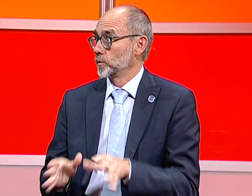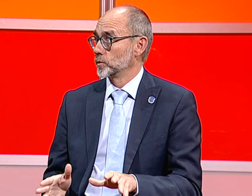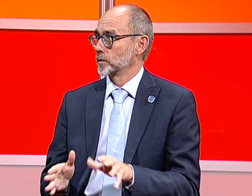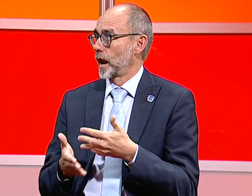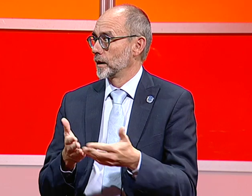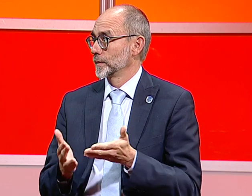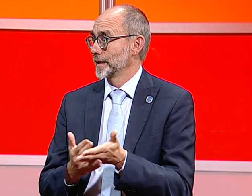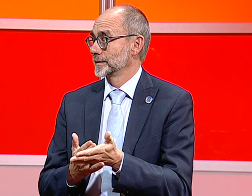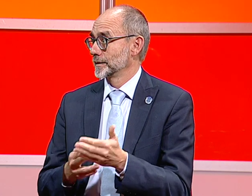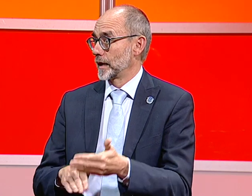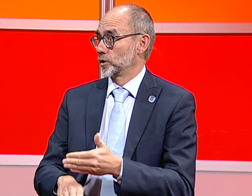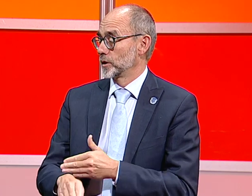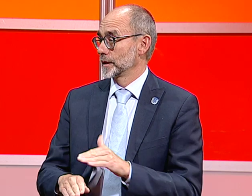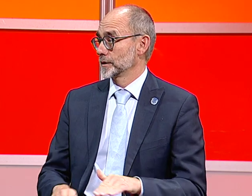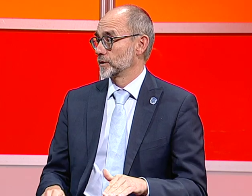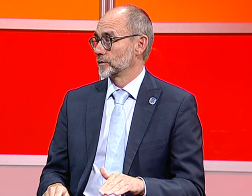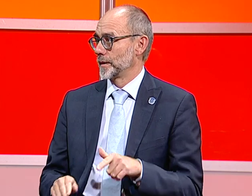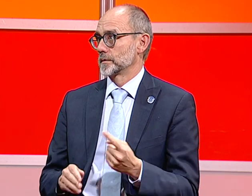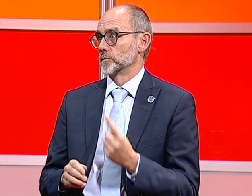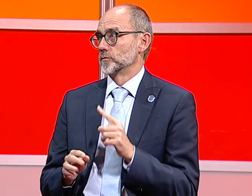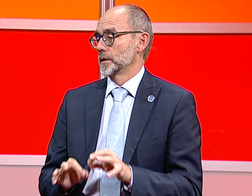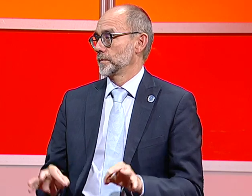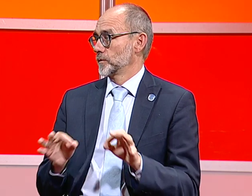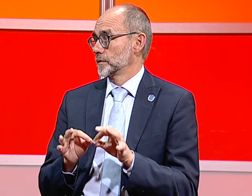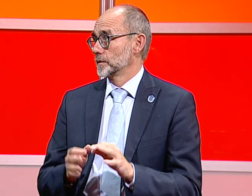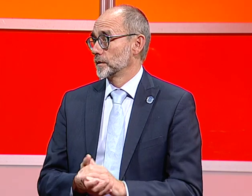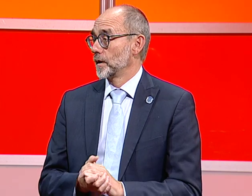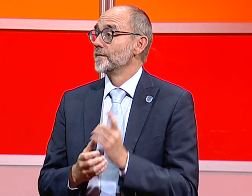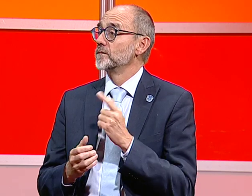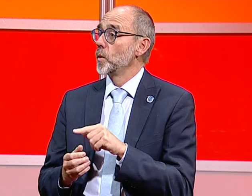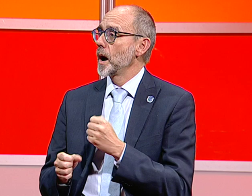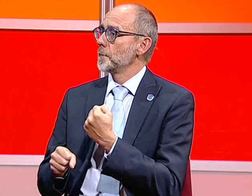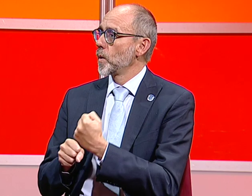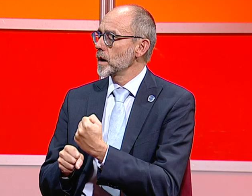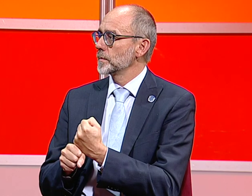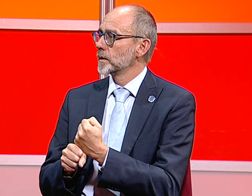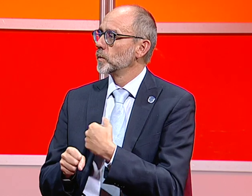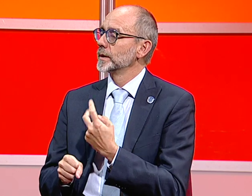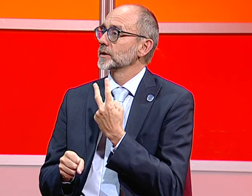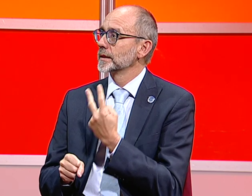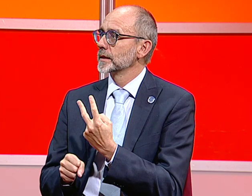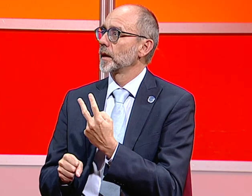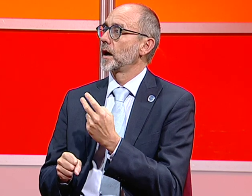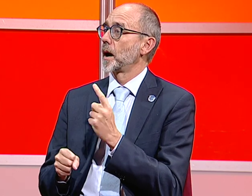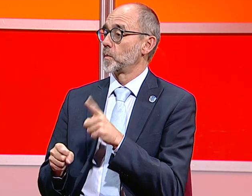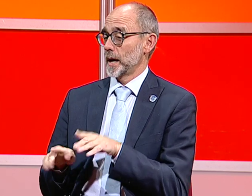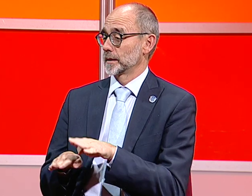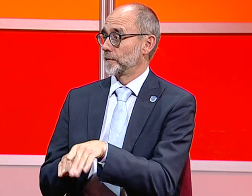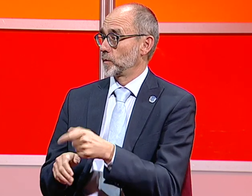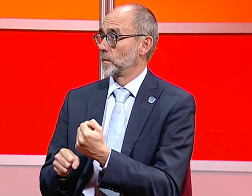child. You know, if they don't, then that child loses access to information. Now, in terms of